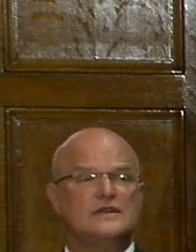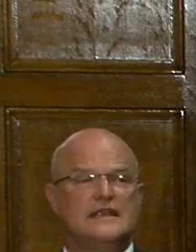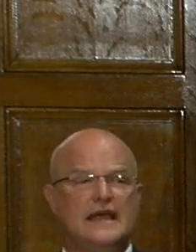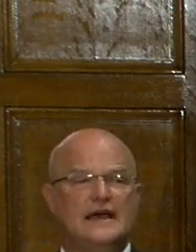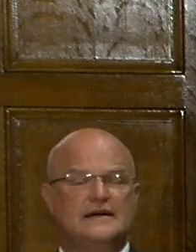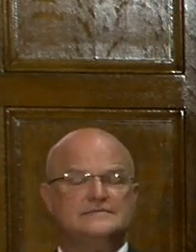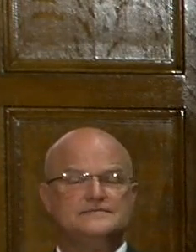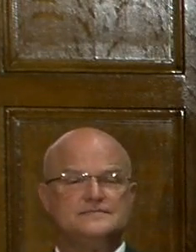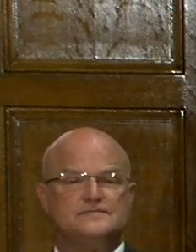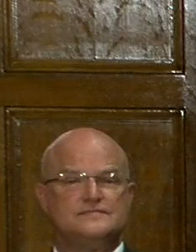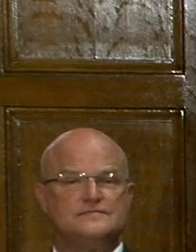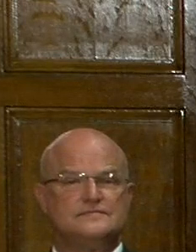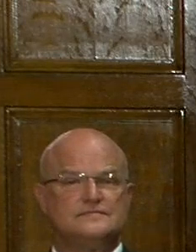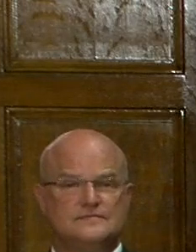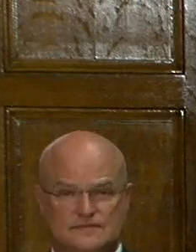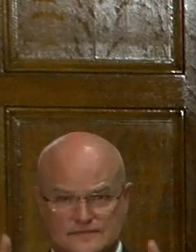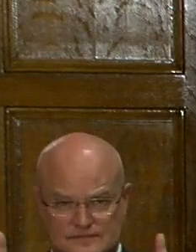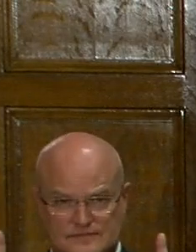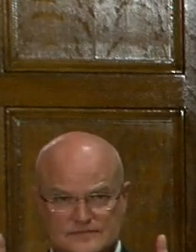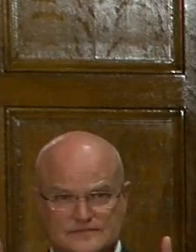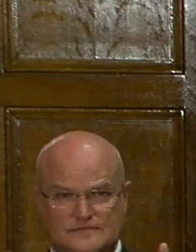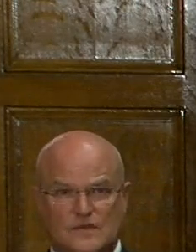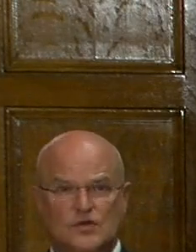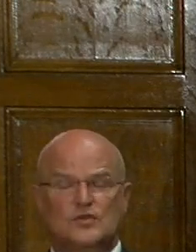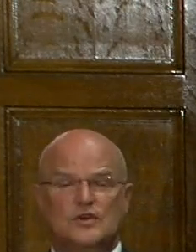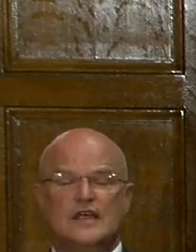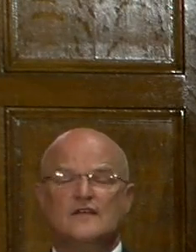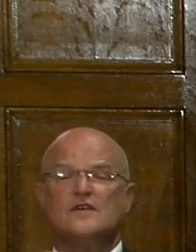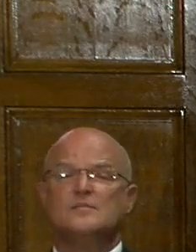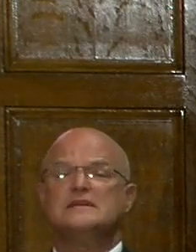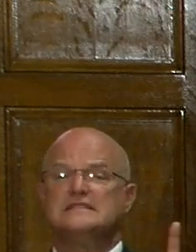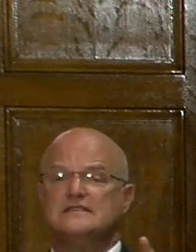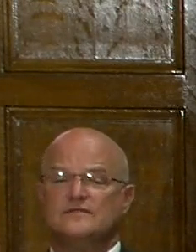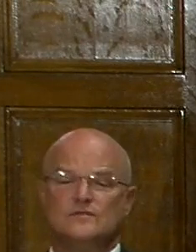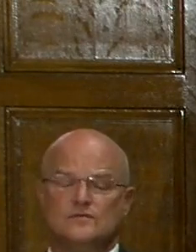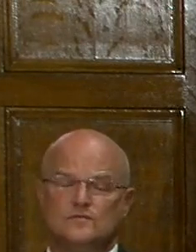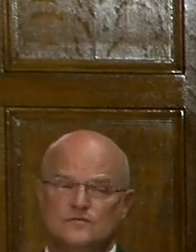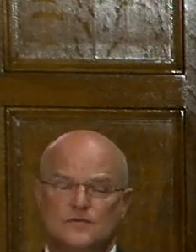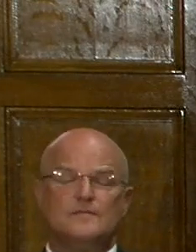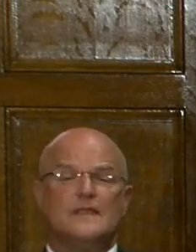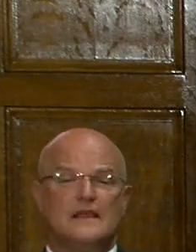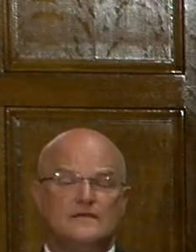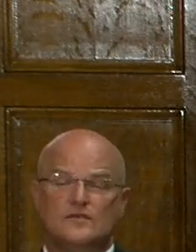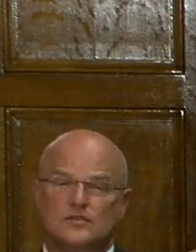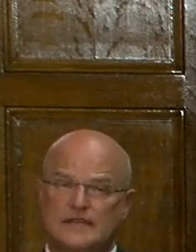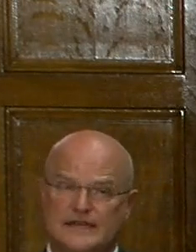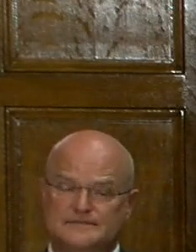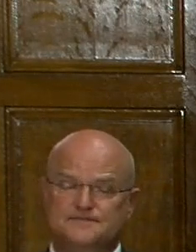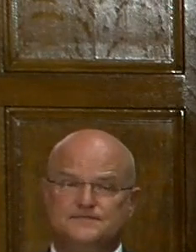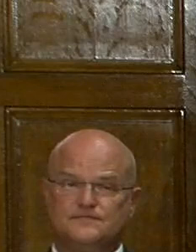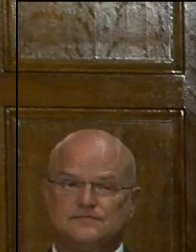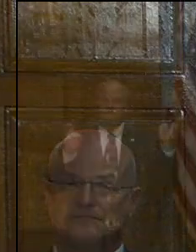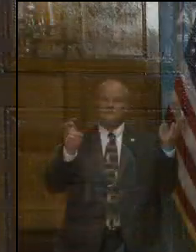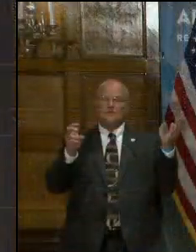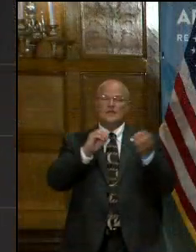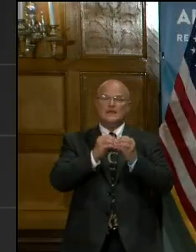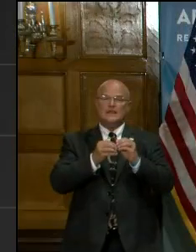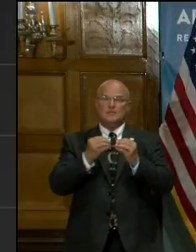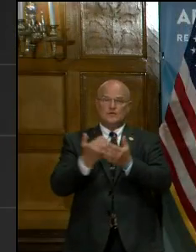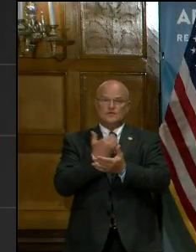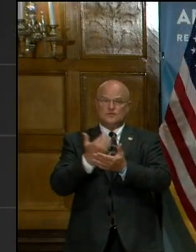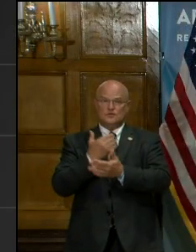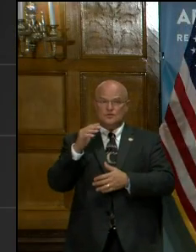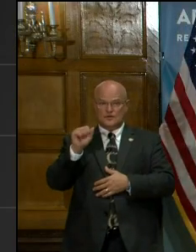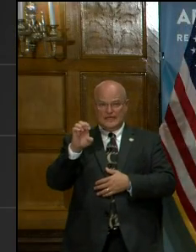go on to the charts, and we'll look at it from a different way. If you look here in terms of the number of